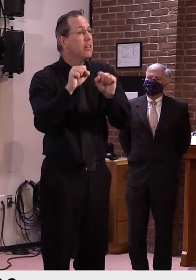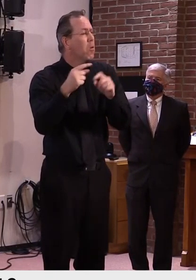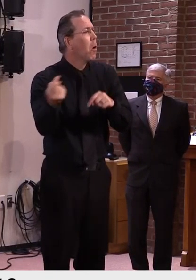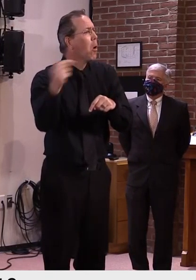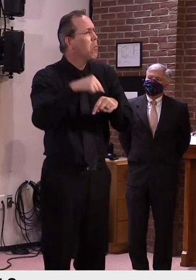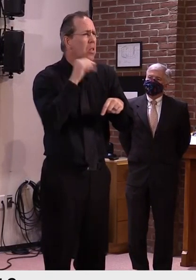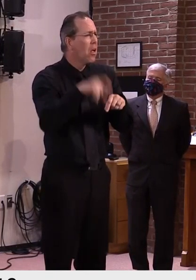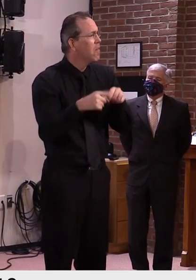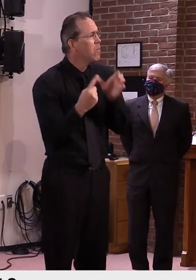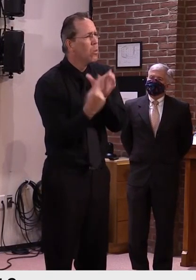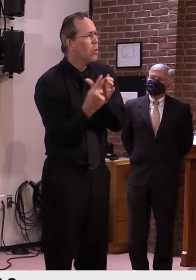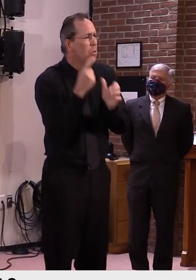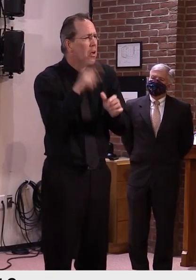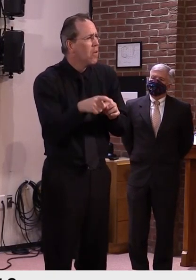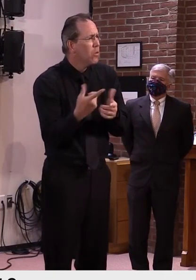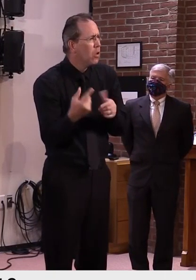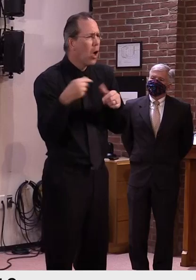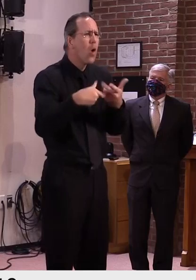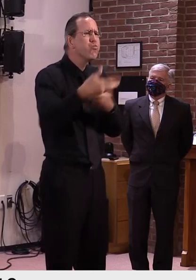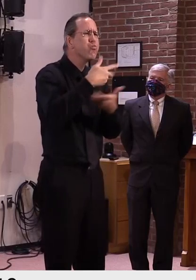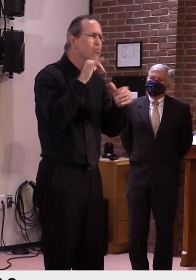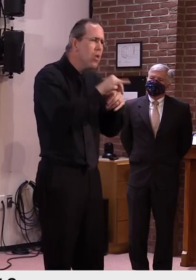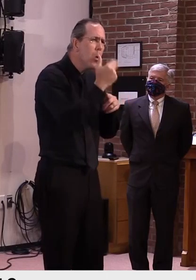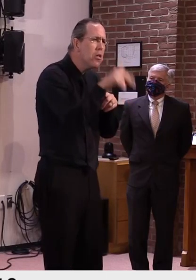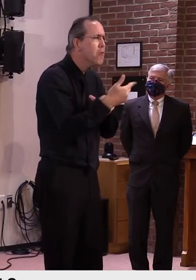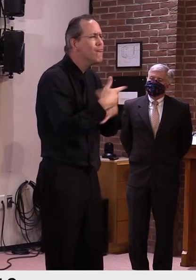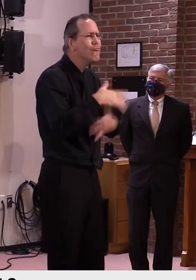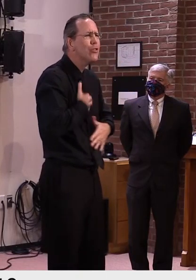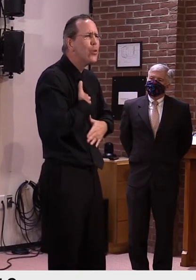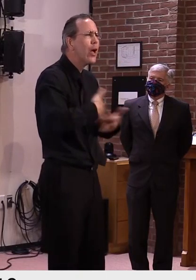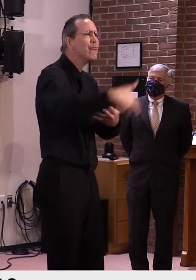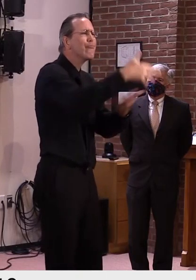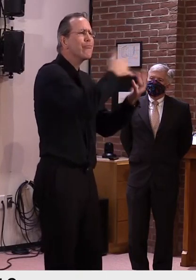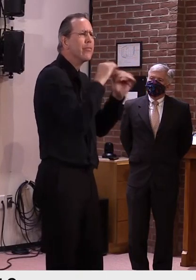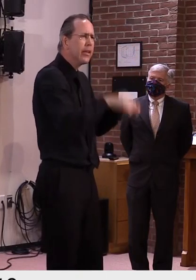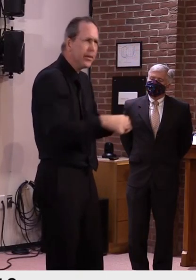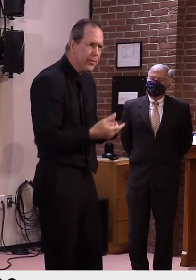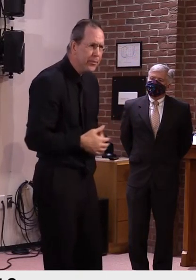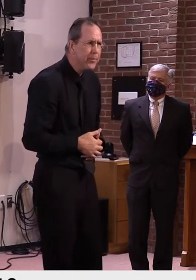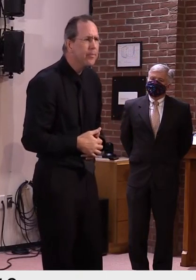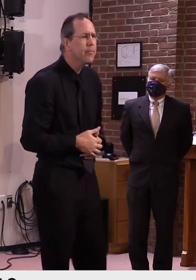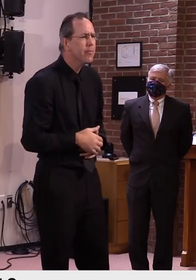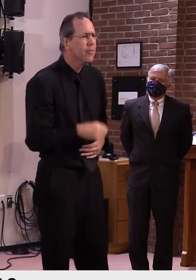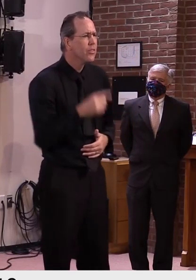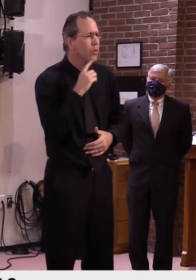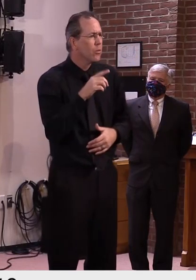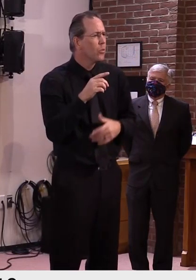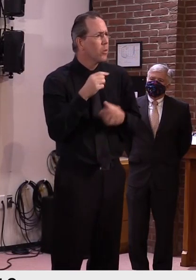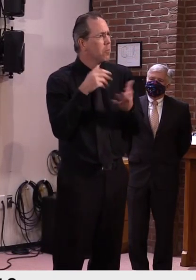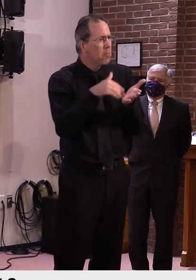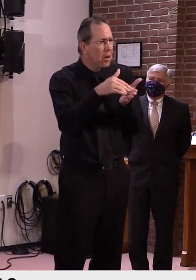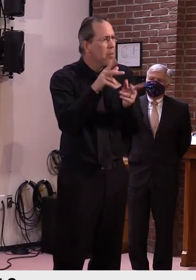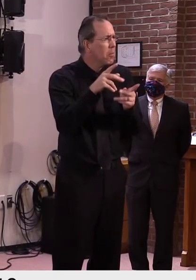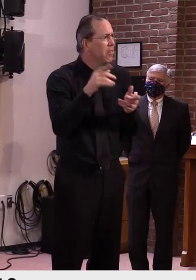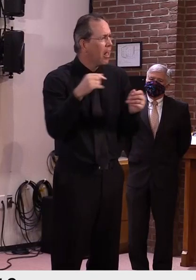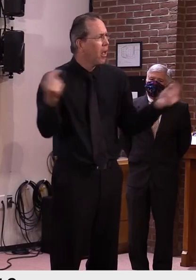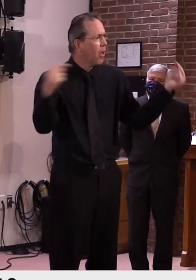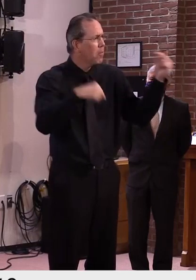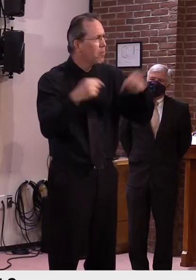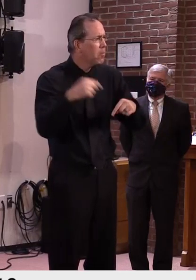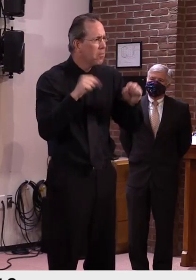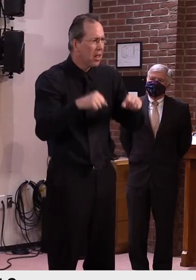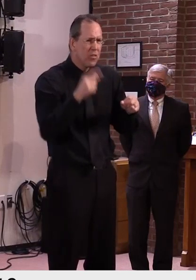Vermont without having to quarantine. We're talking about millions of people who can come to Vermont right now